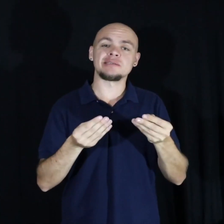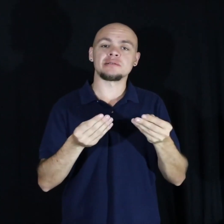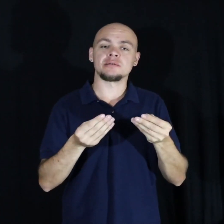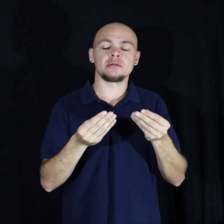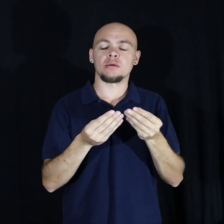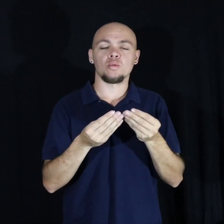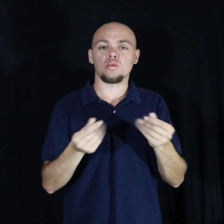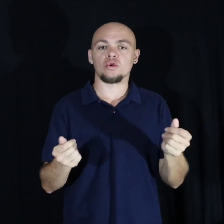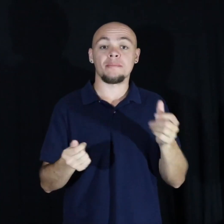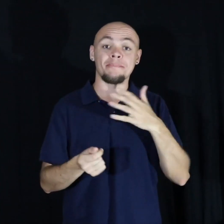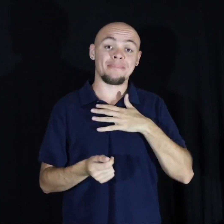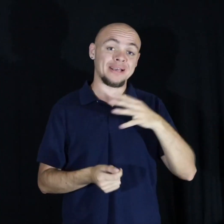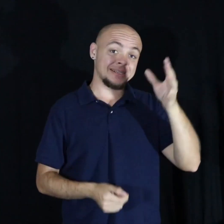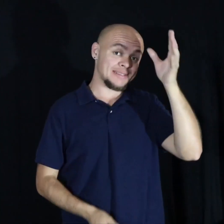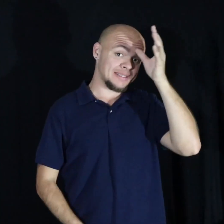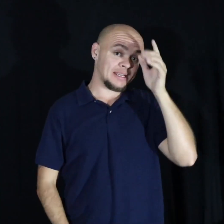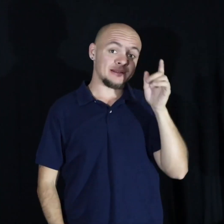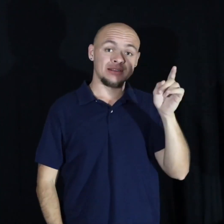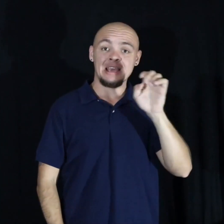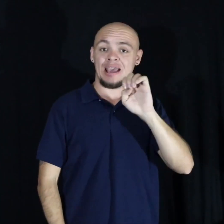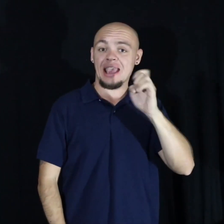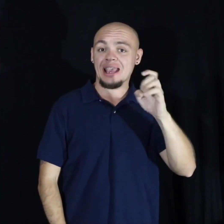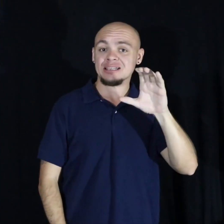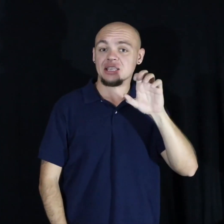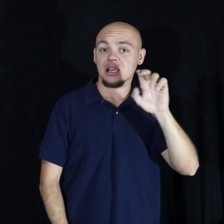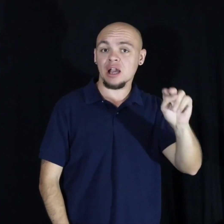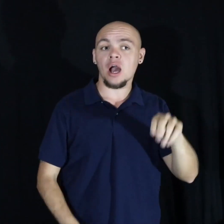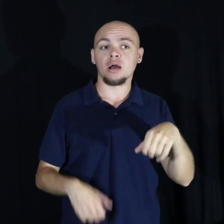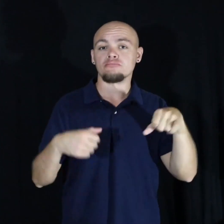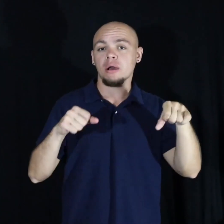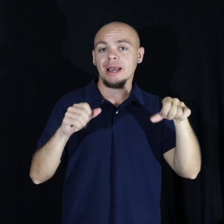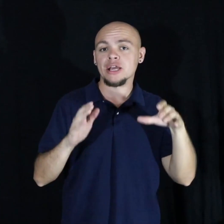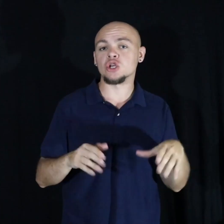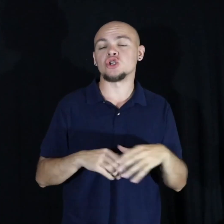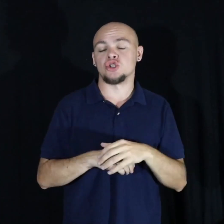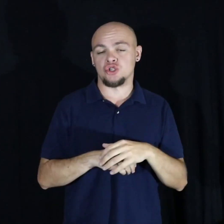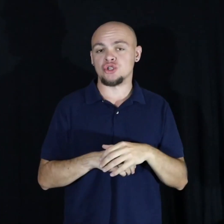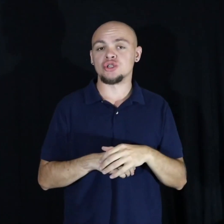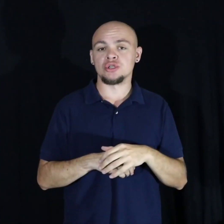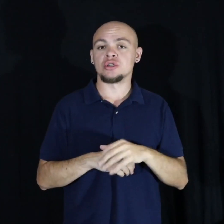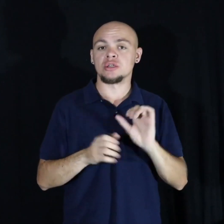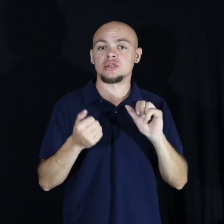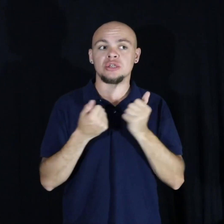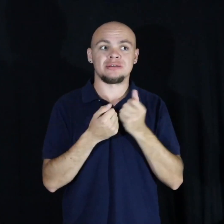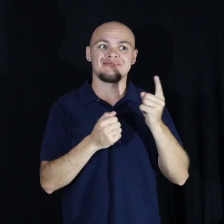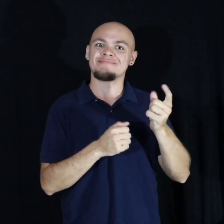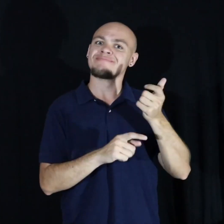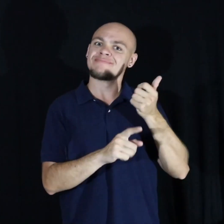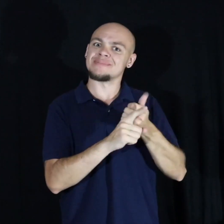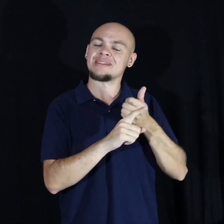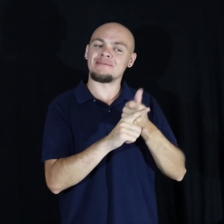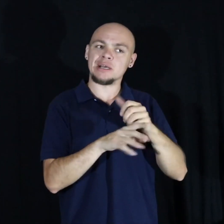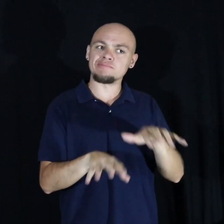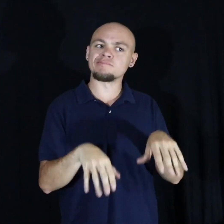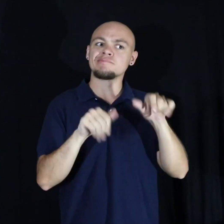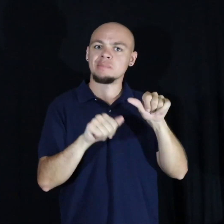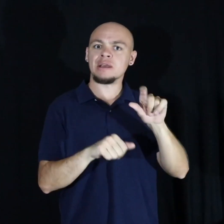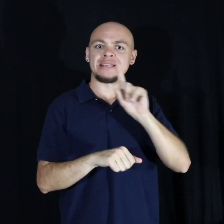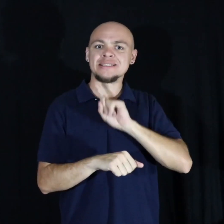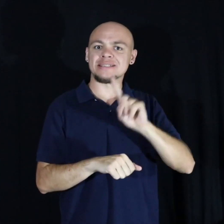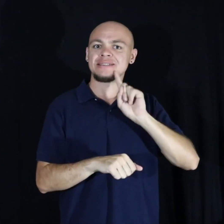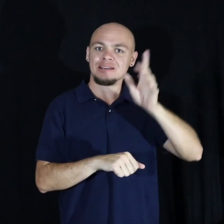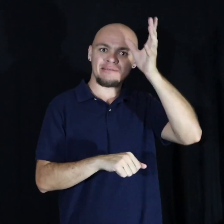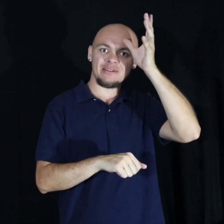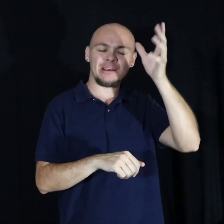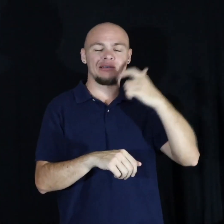So my dad, ex-con, biker, and welder by trade, took on the challenge of being a single parent, an action I've